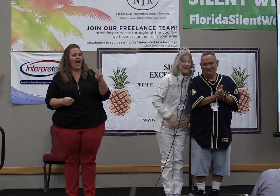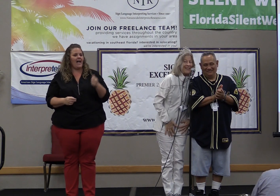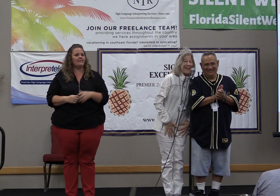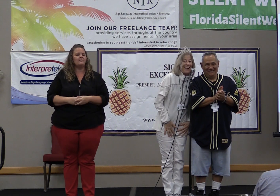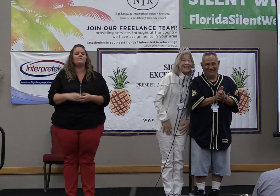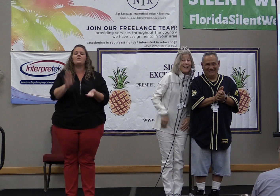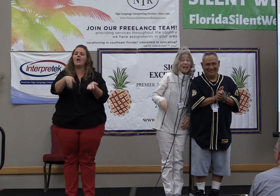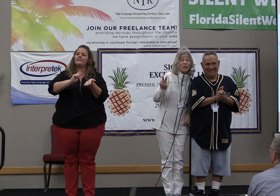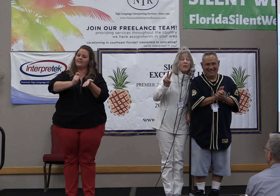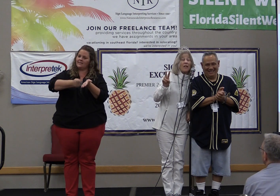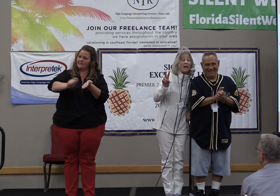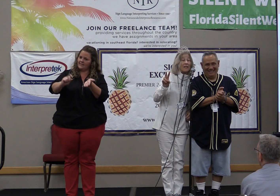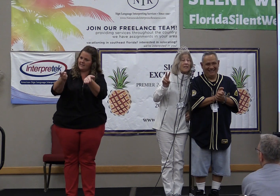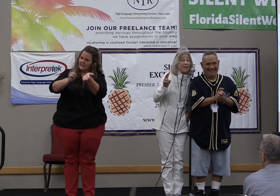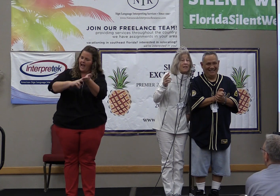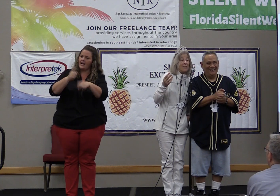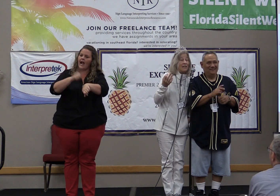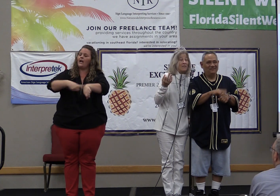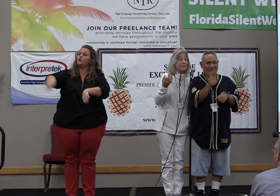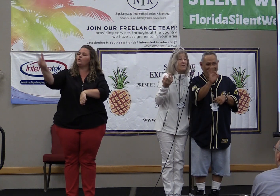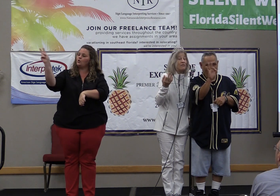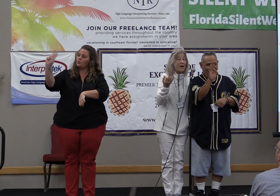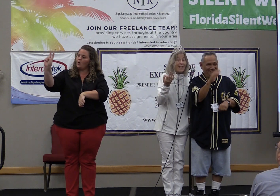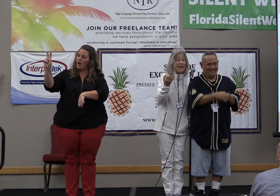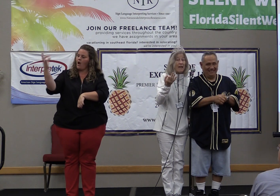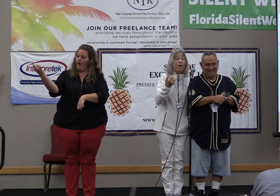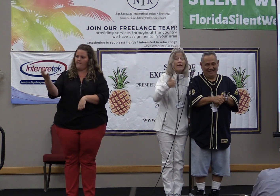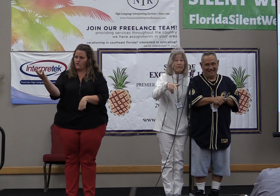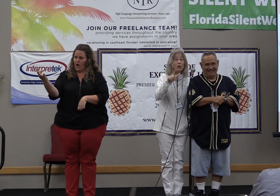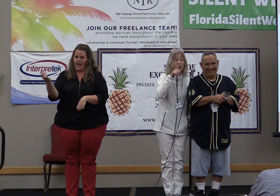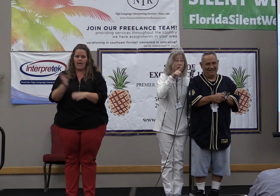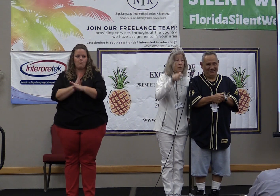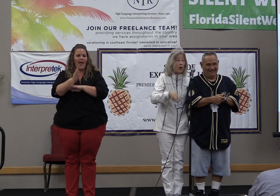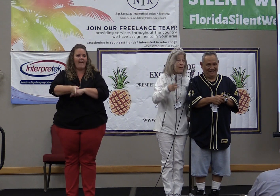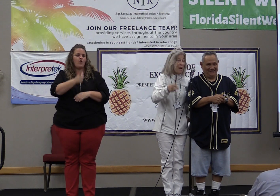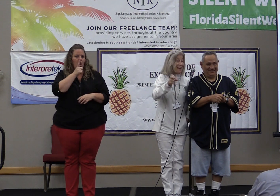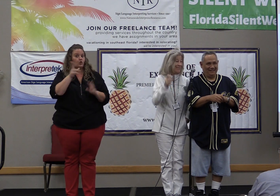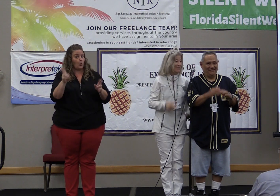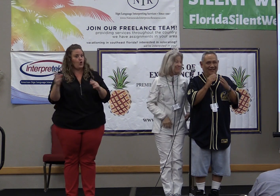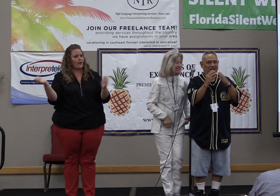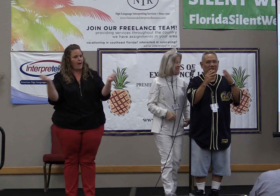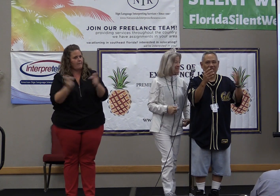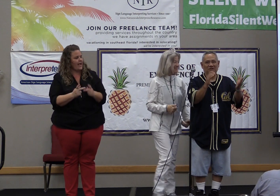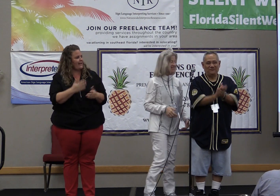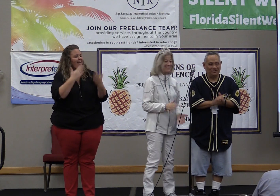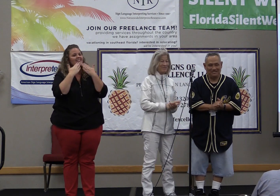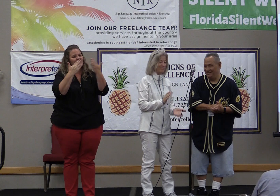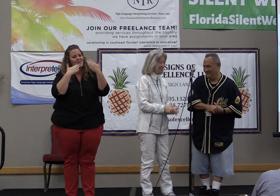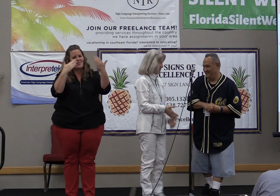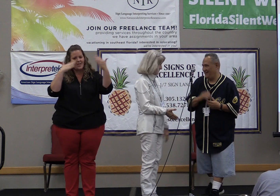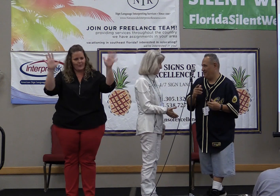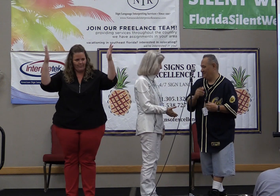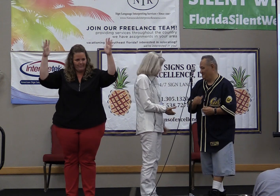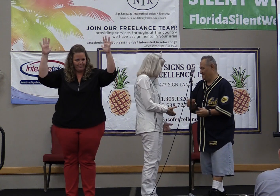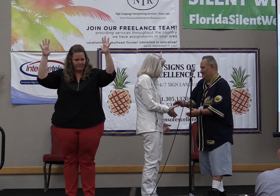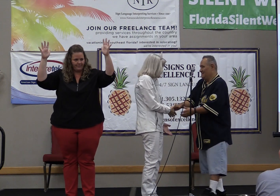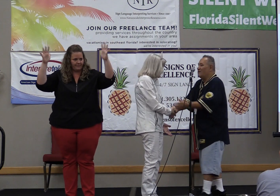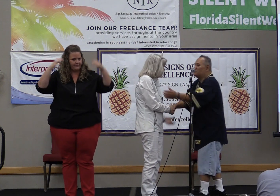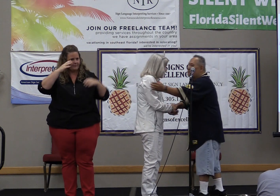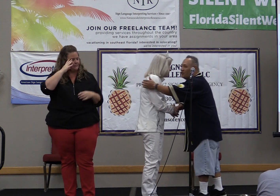to sign it at 2 o'clock on Friday. Friday, right after lunch, so hurry back. Thank you very much, folks. Thank